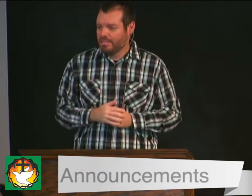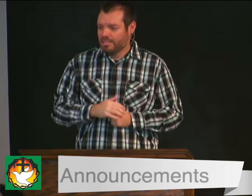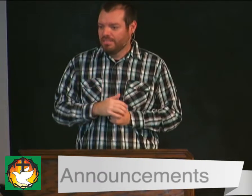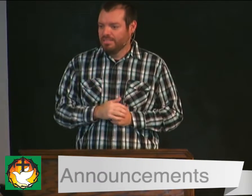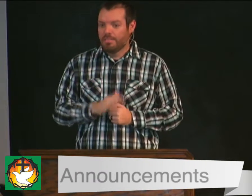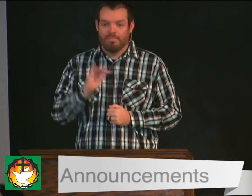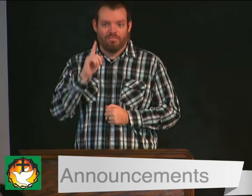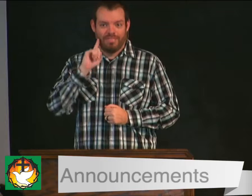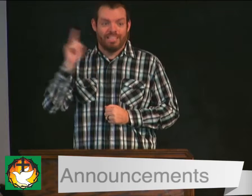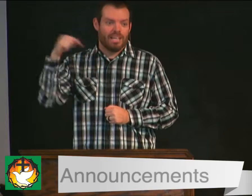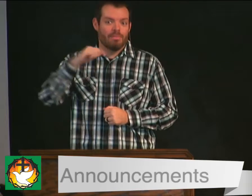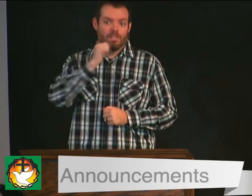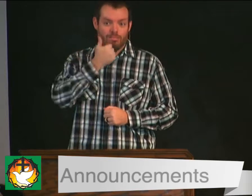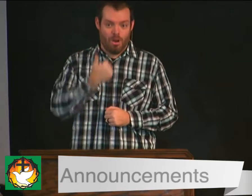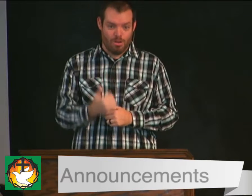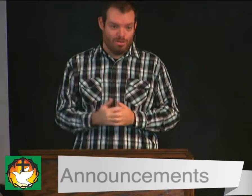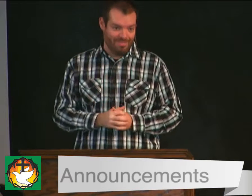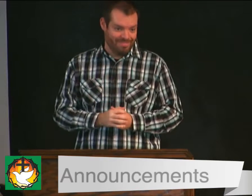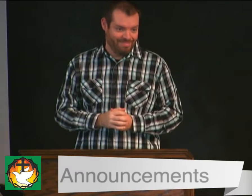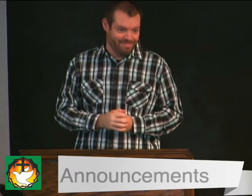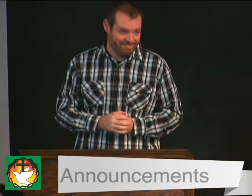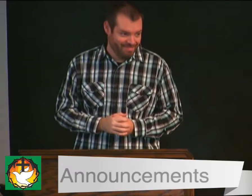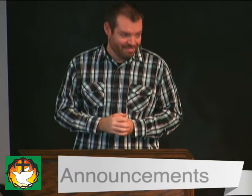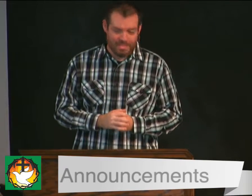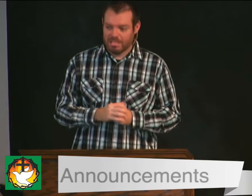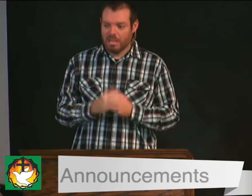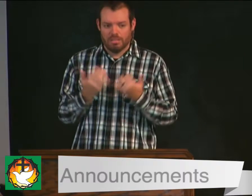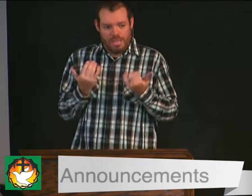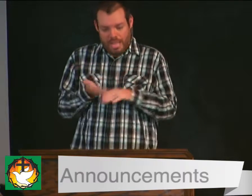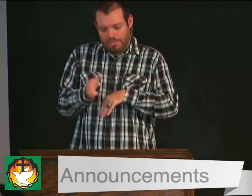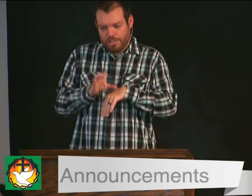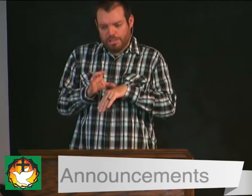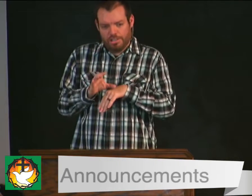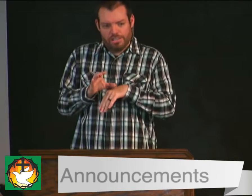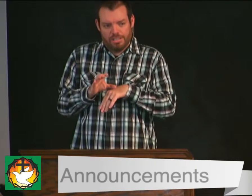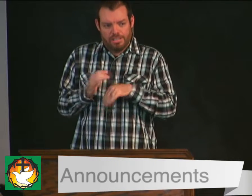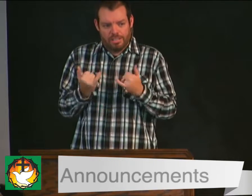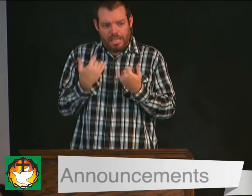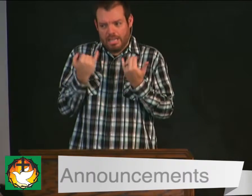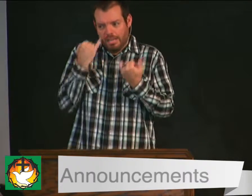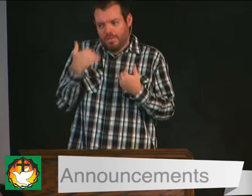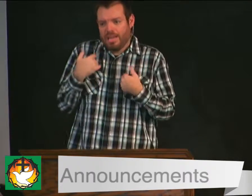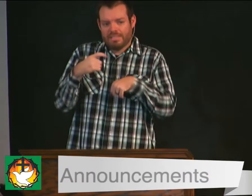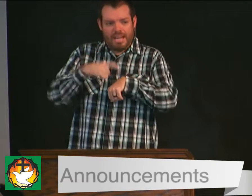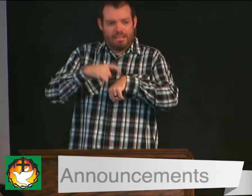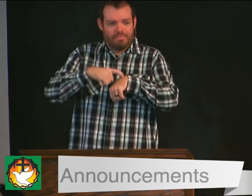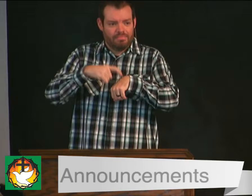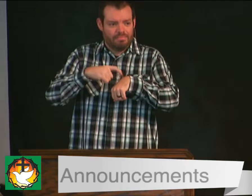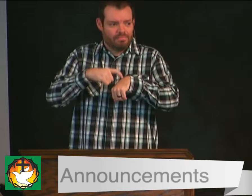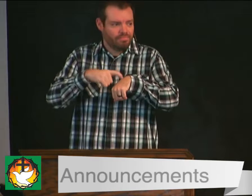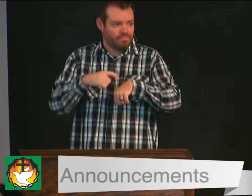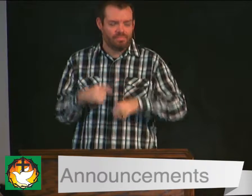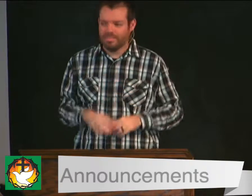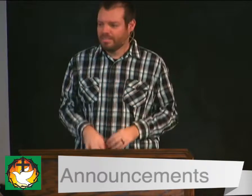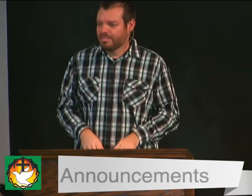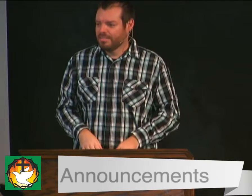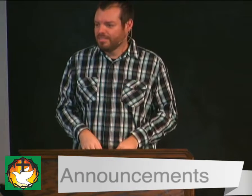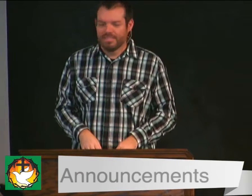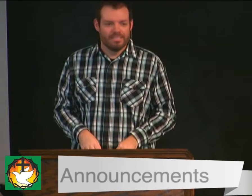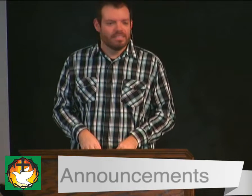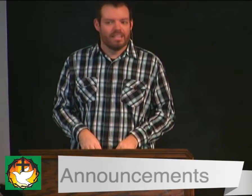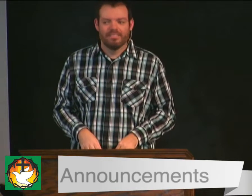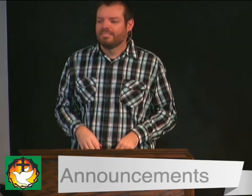up. Because they're coming tomorrow. So after church, today, if you have time,